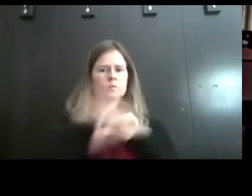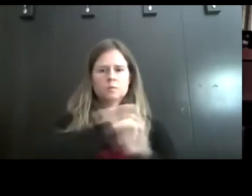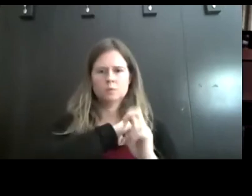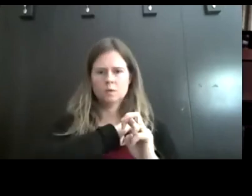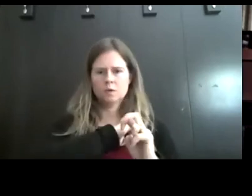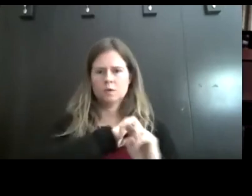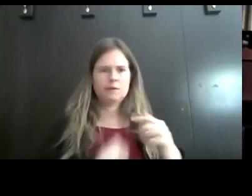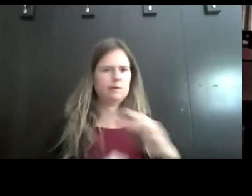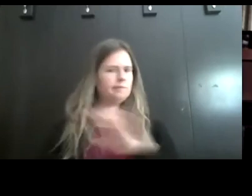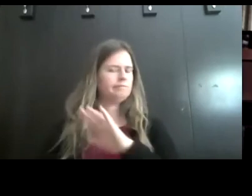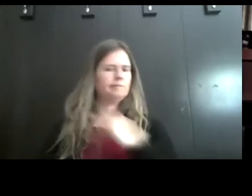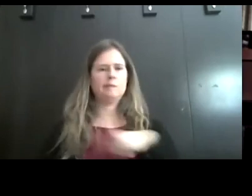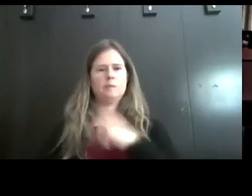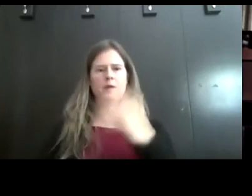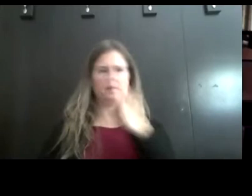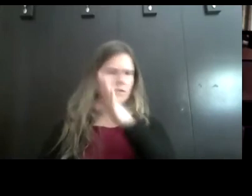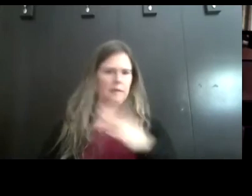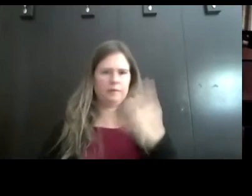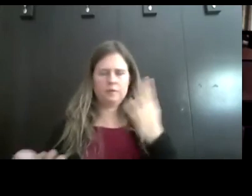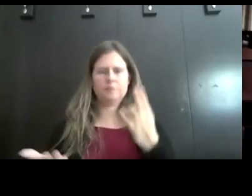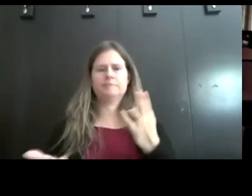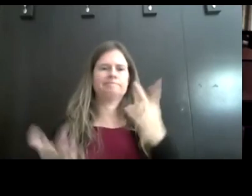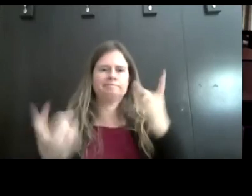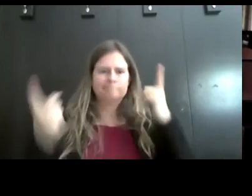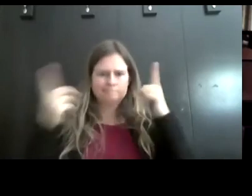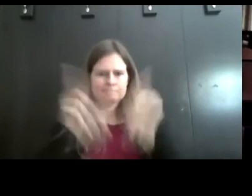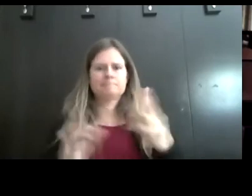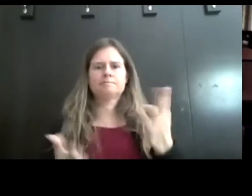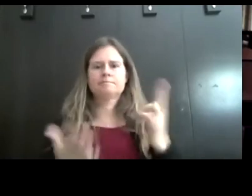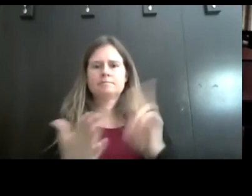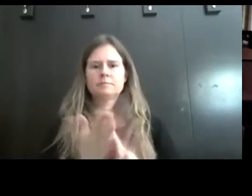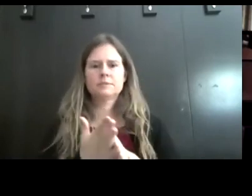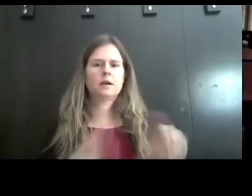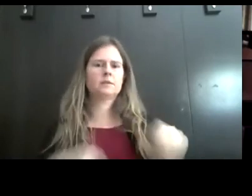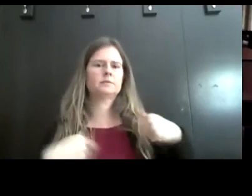signed a treaty and agreed to give our land to